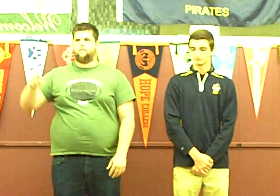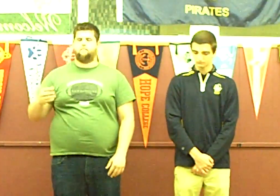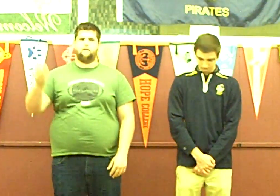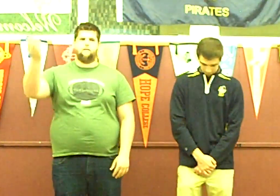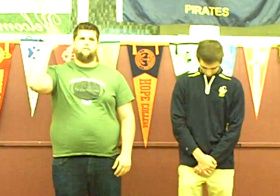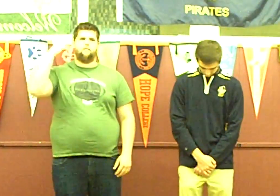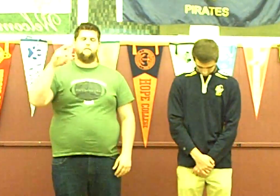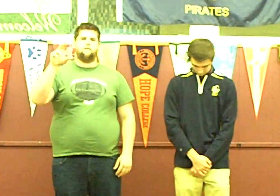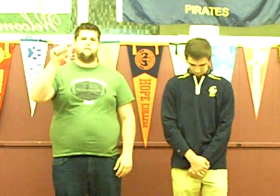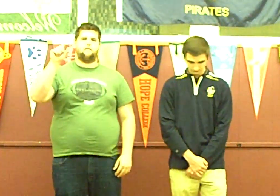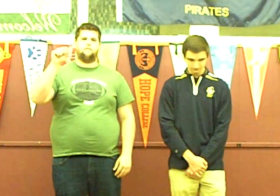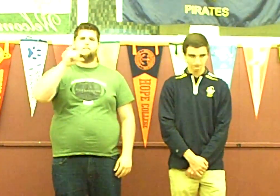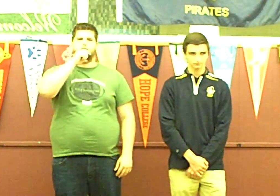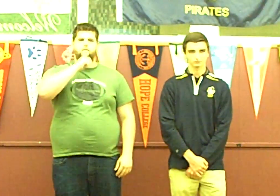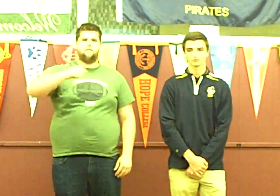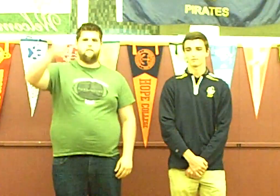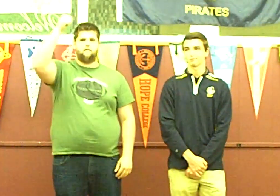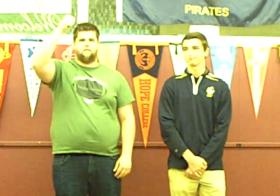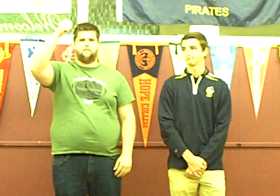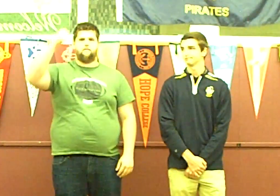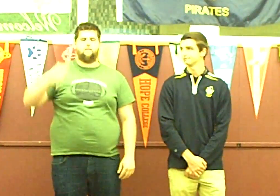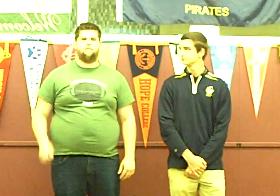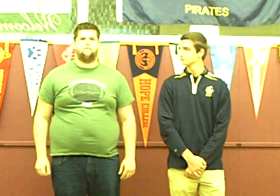for me. Once I was twenty years old.